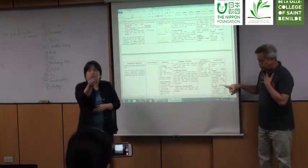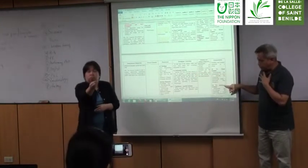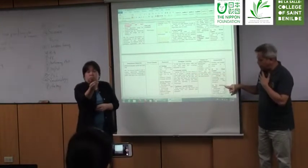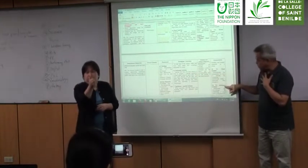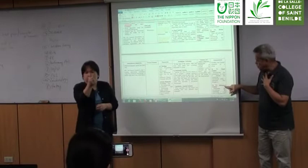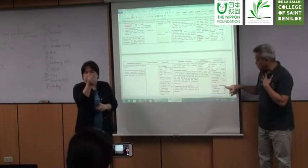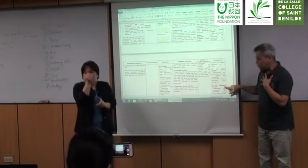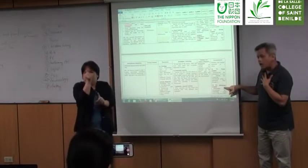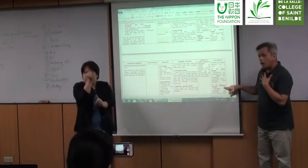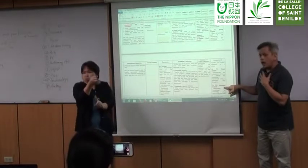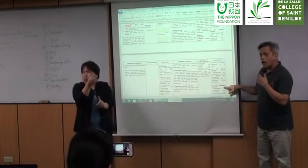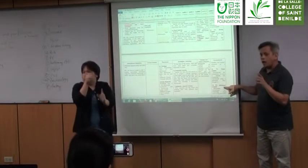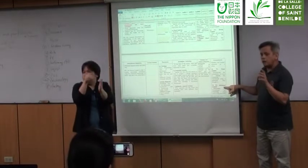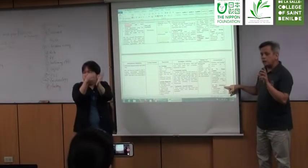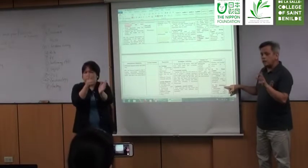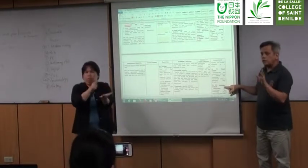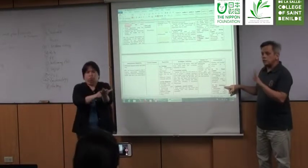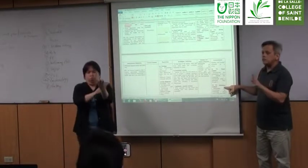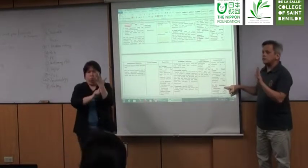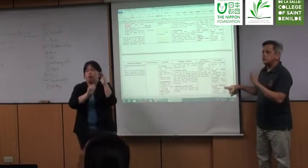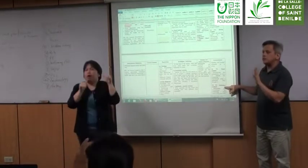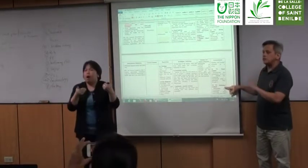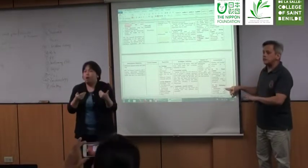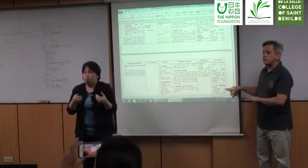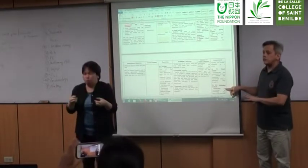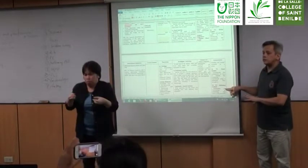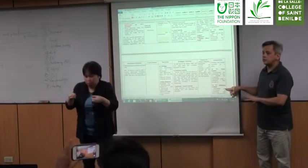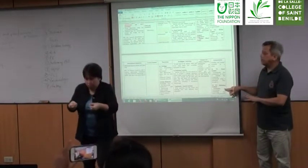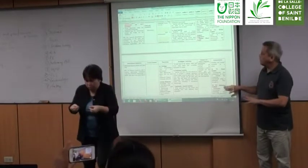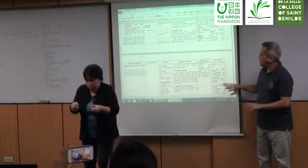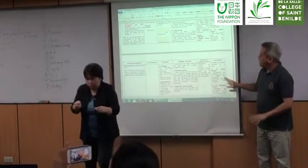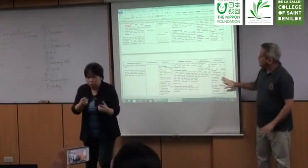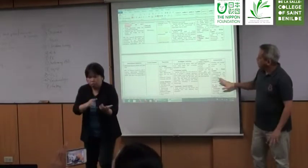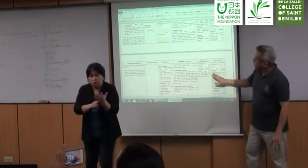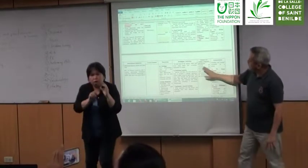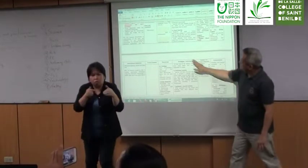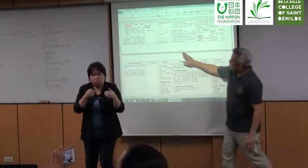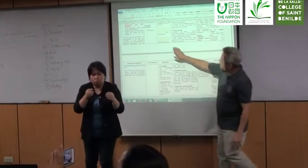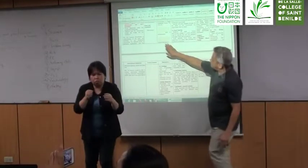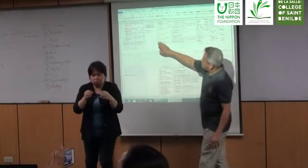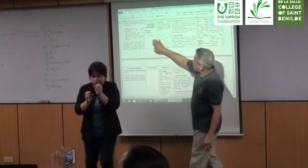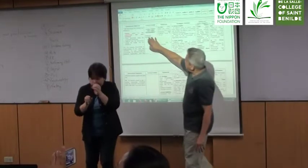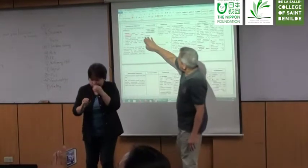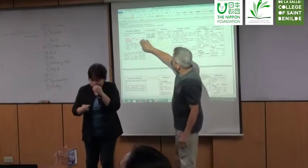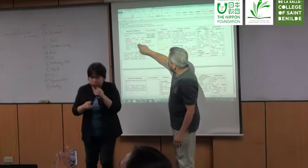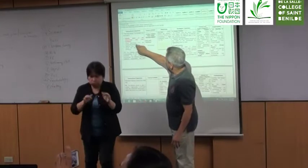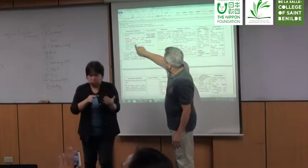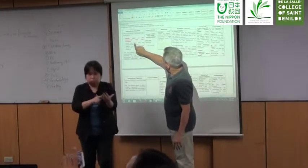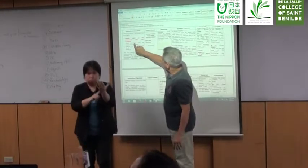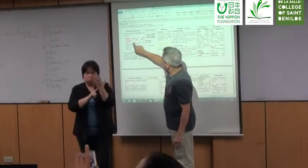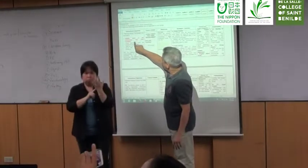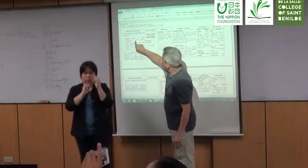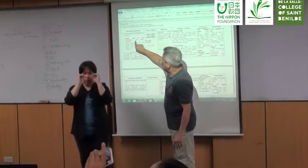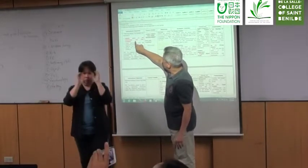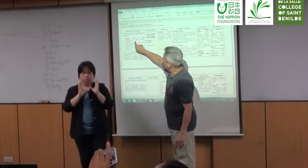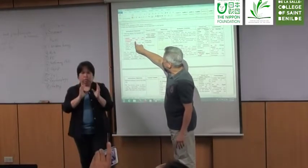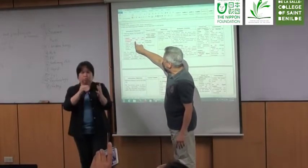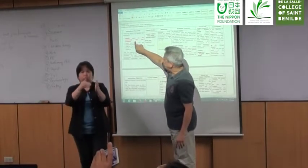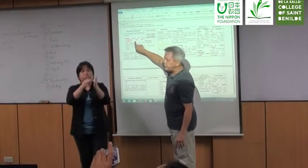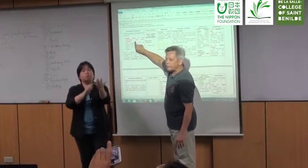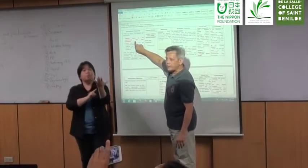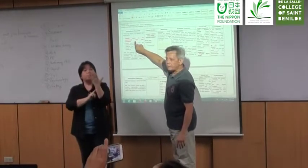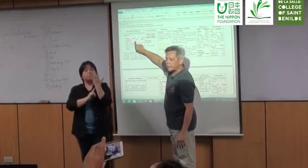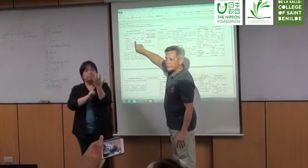the teacher, how he or she is going to use the microscope. Now that is the